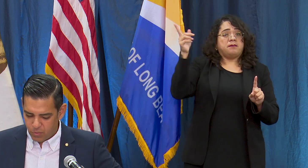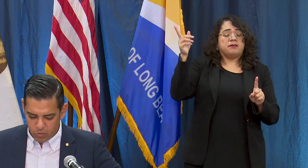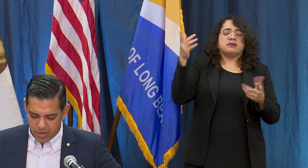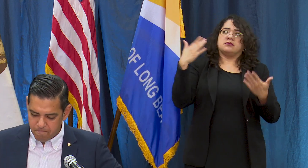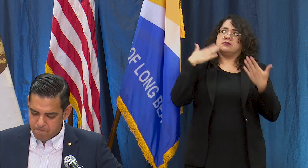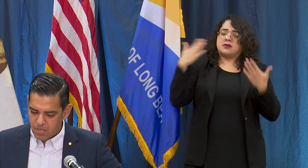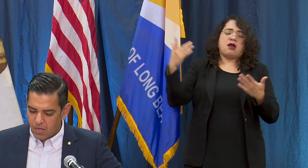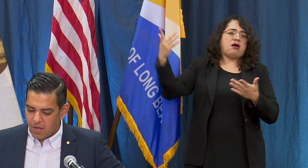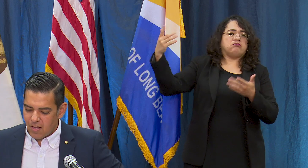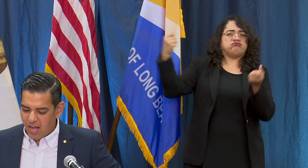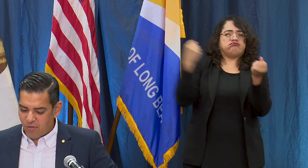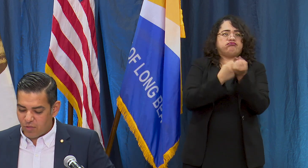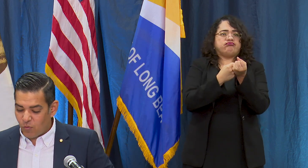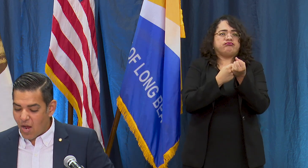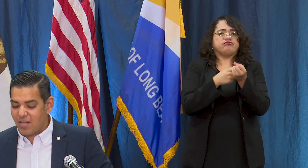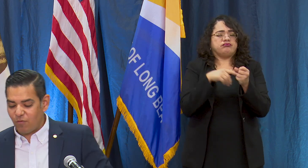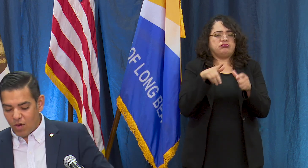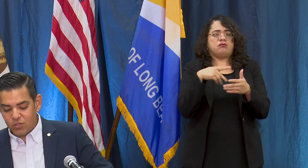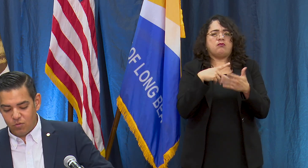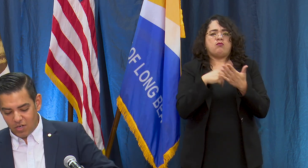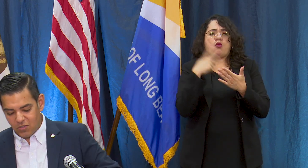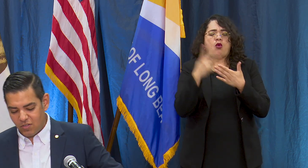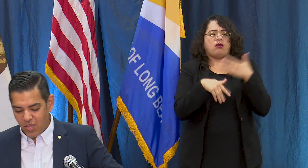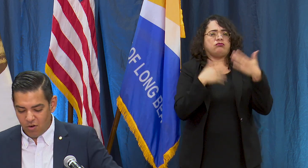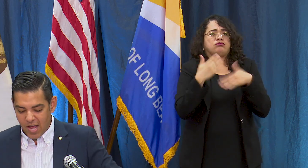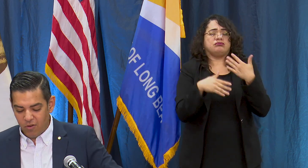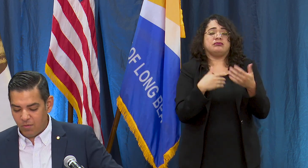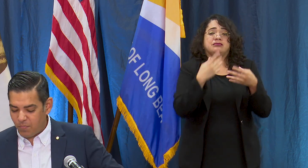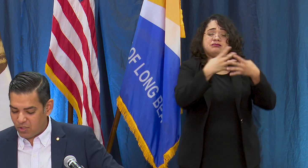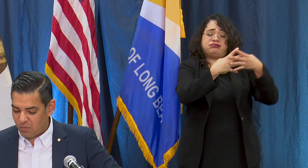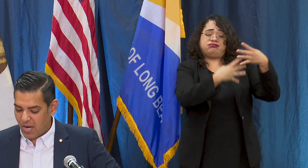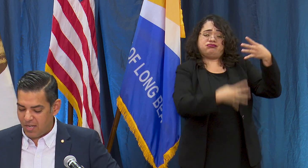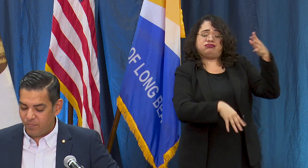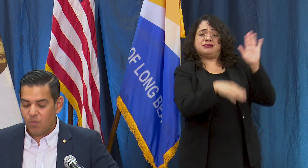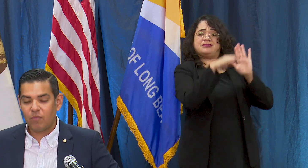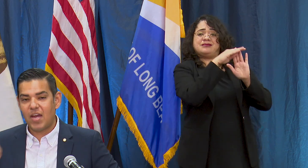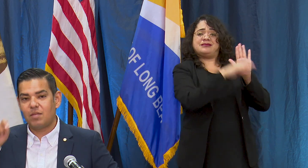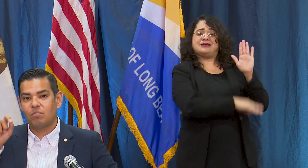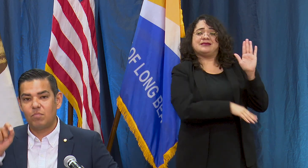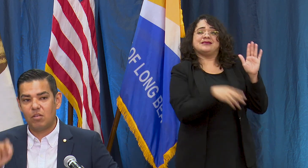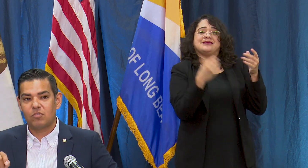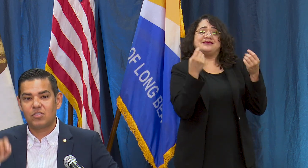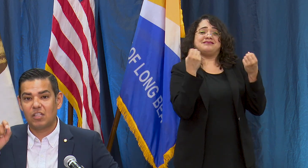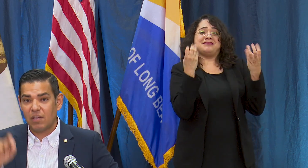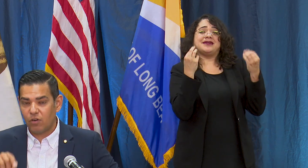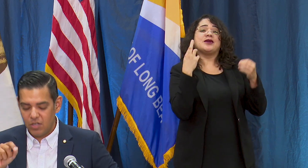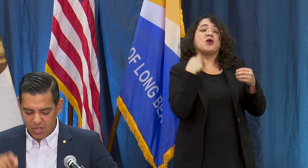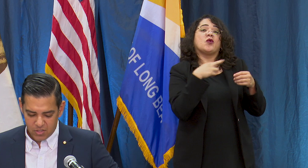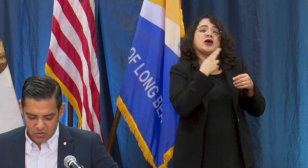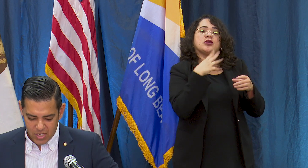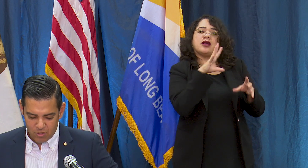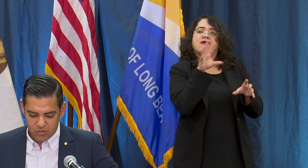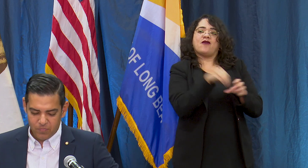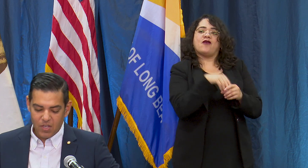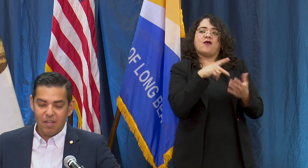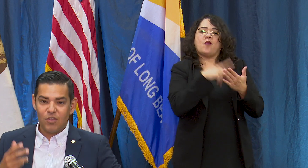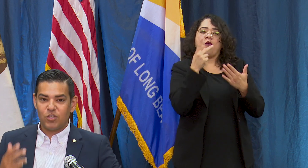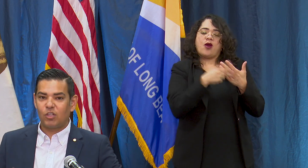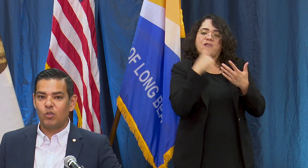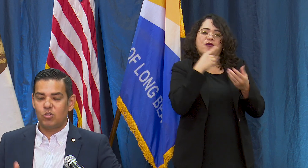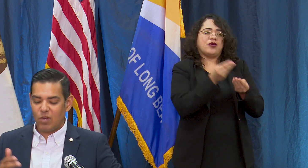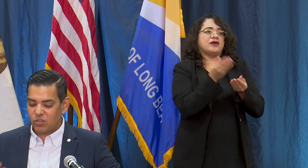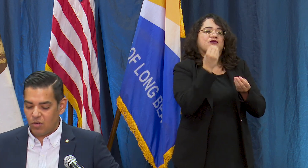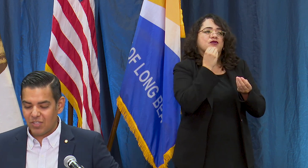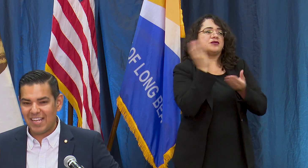support on this program. And there's a variety of restaurants that are now going to be participating, providing meals delivered to seniors.